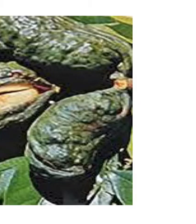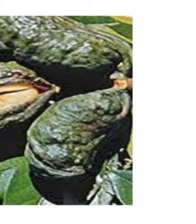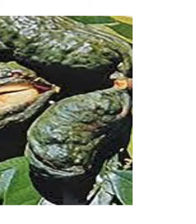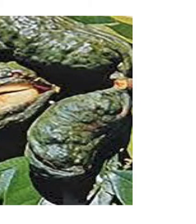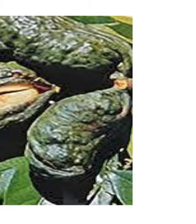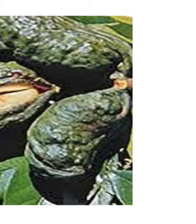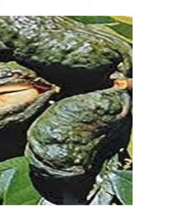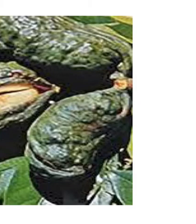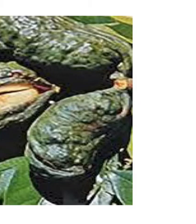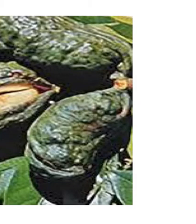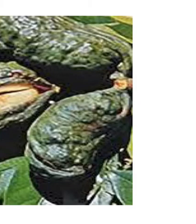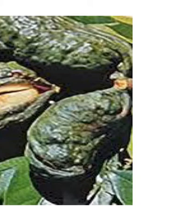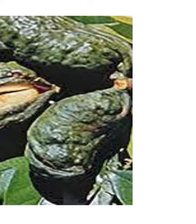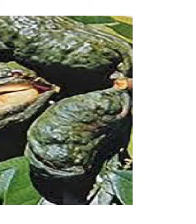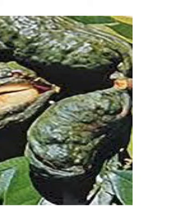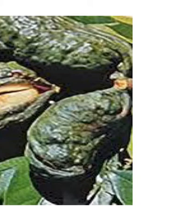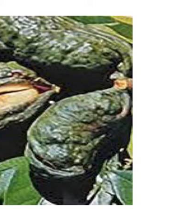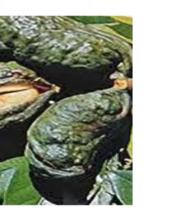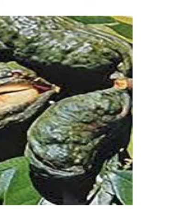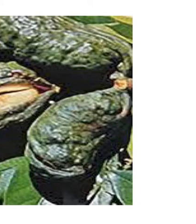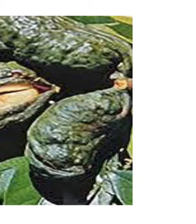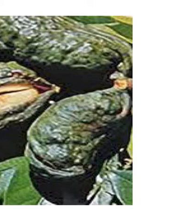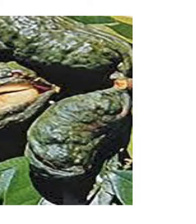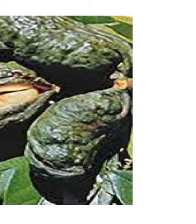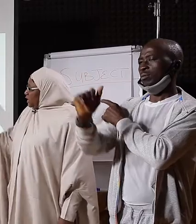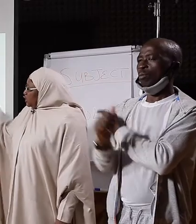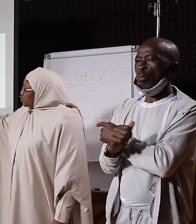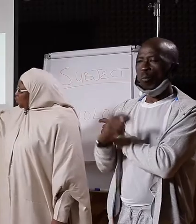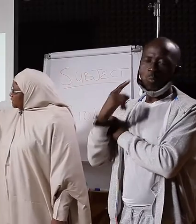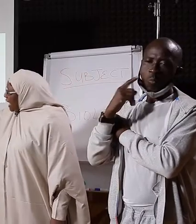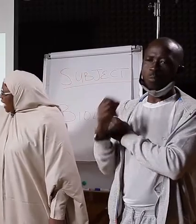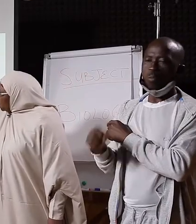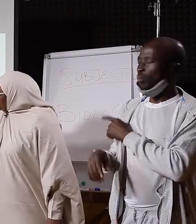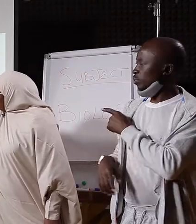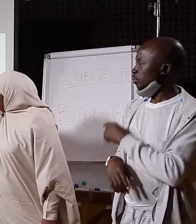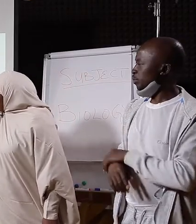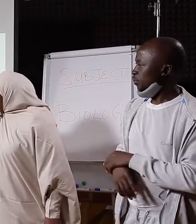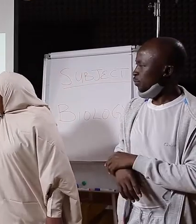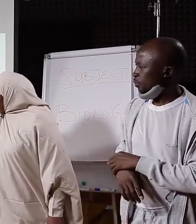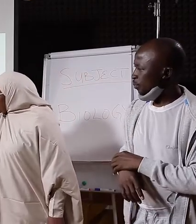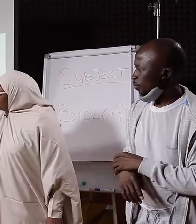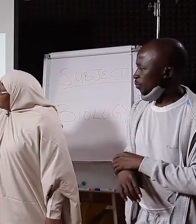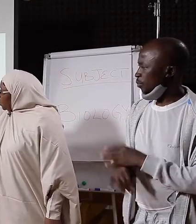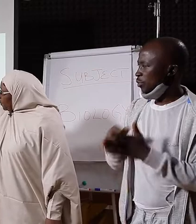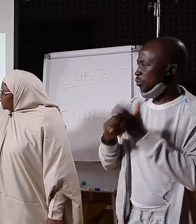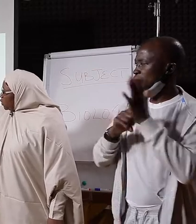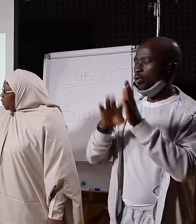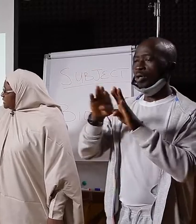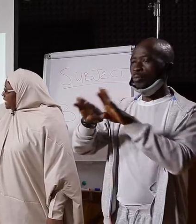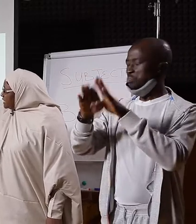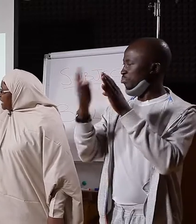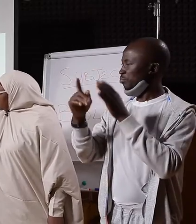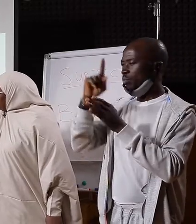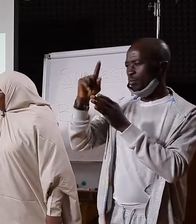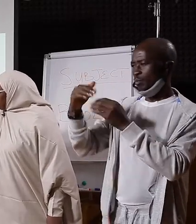that are watching, we have a picture of the kola nut on the screen. It shows how the pericarp opens on